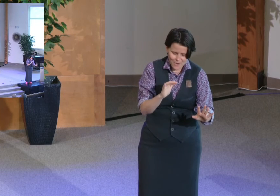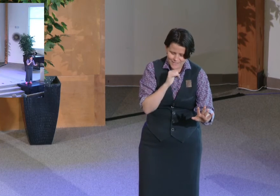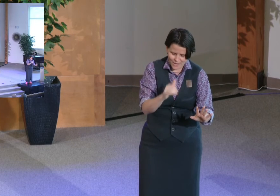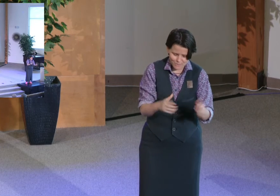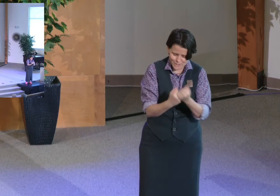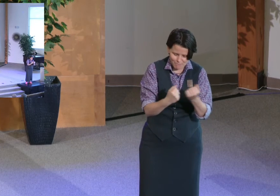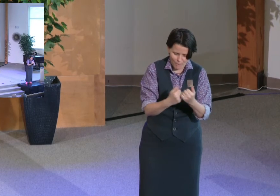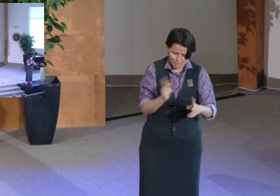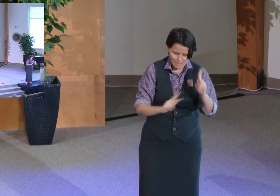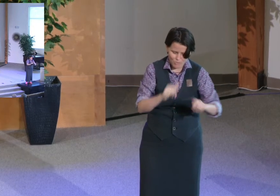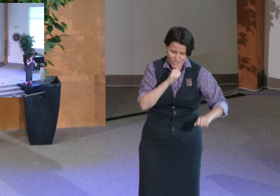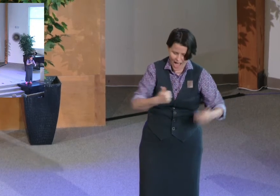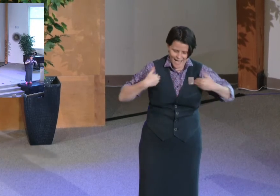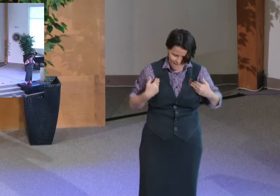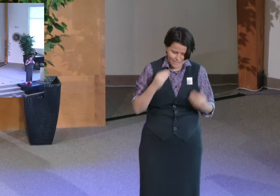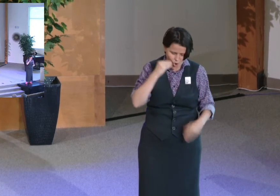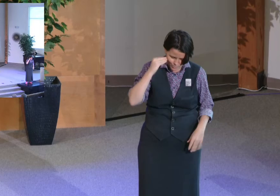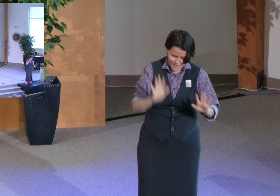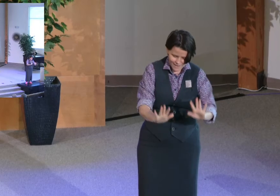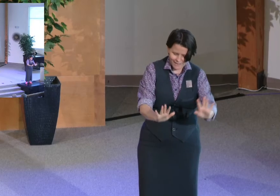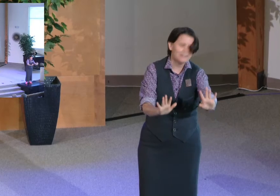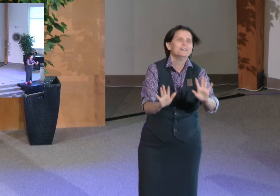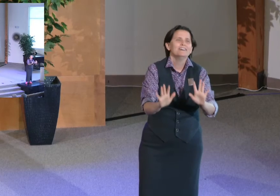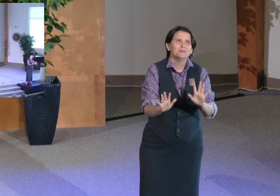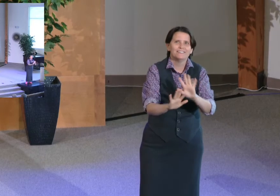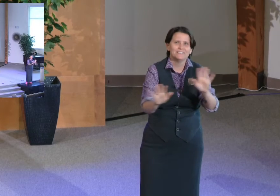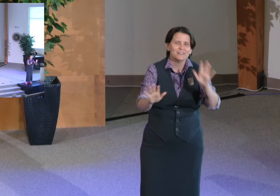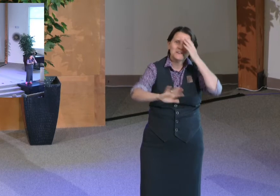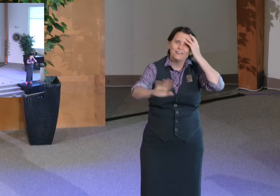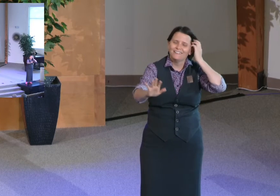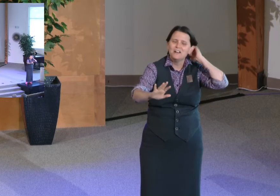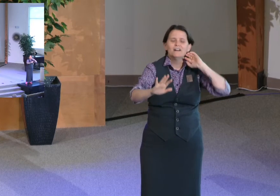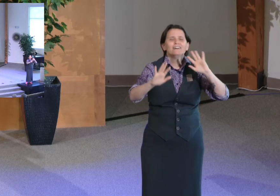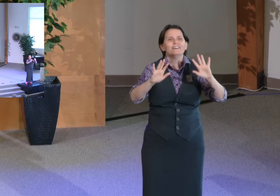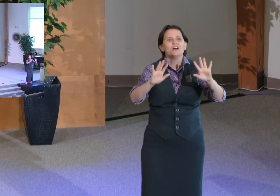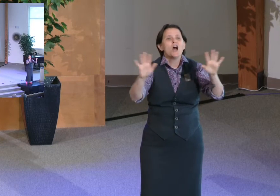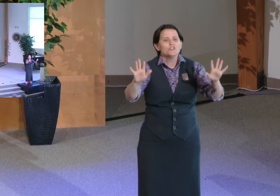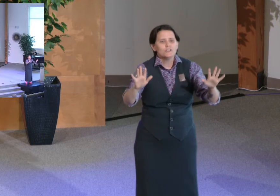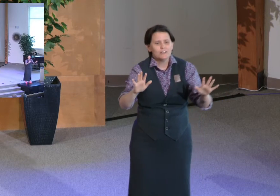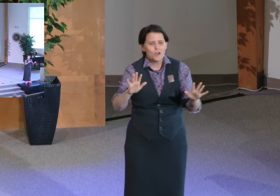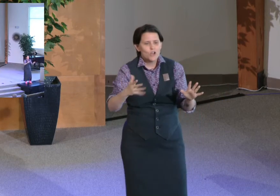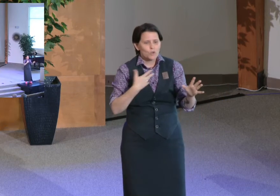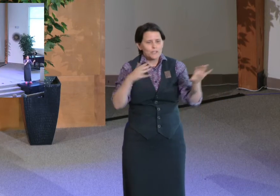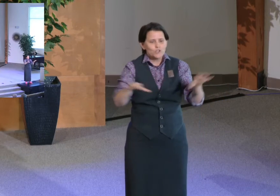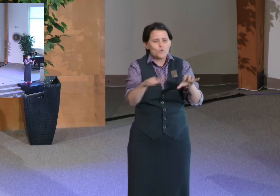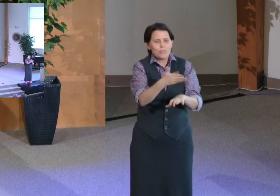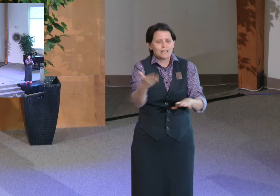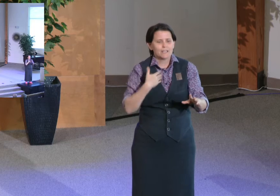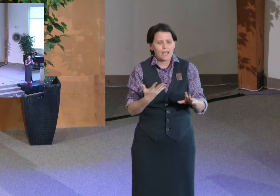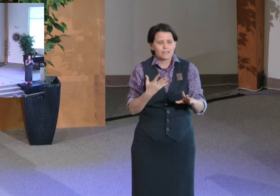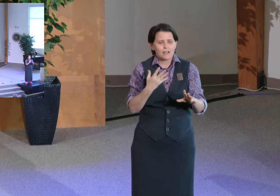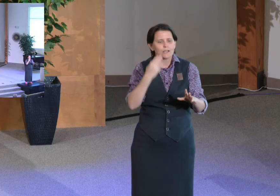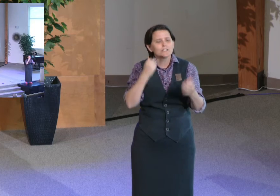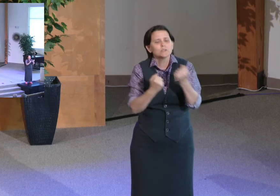And so we do things like, domestic abuse and people who are in need of support and love and